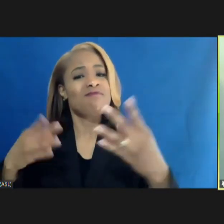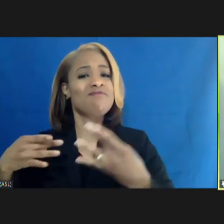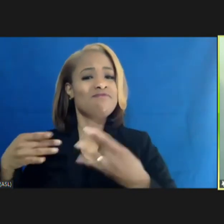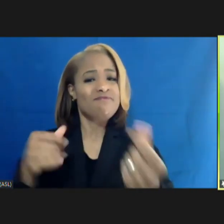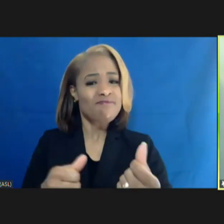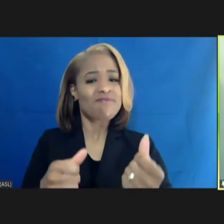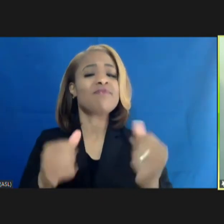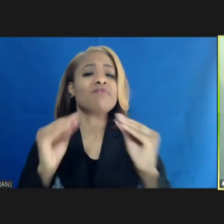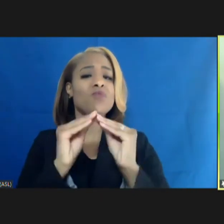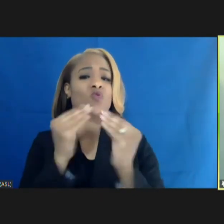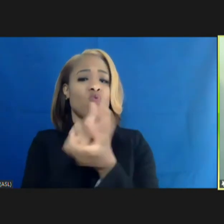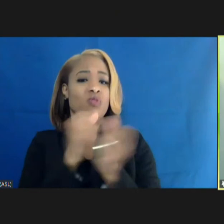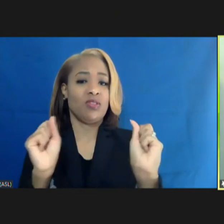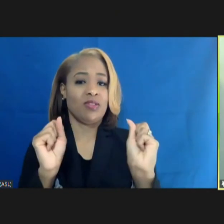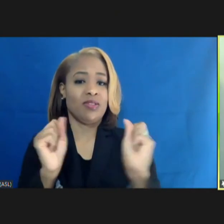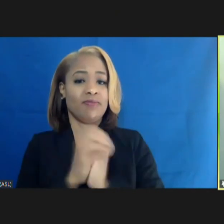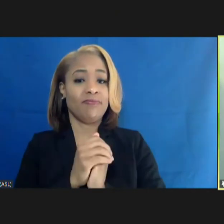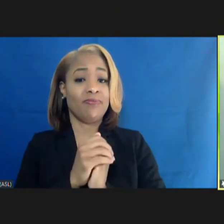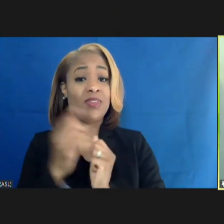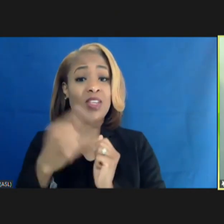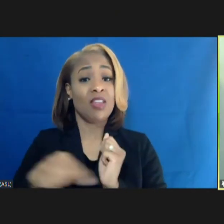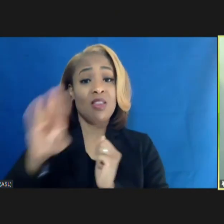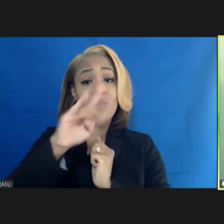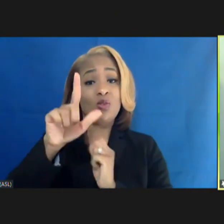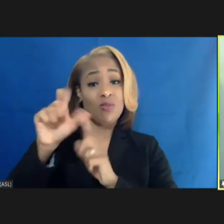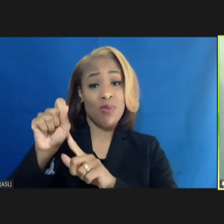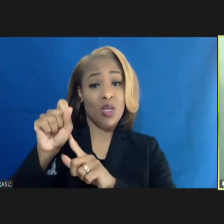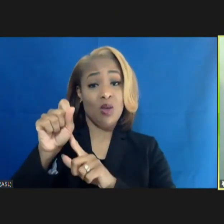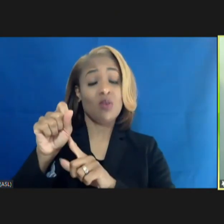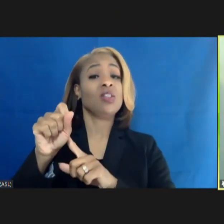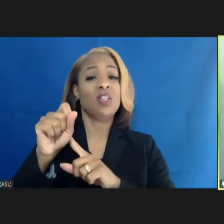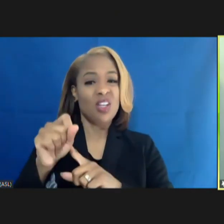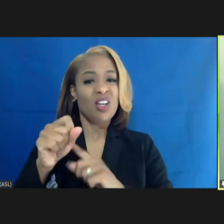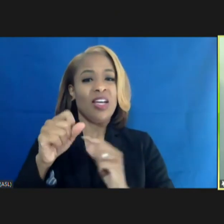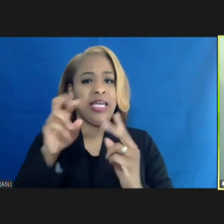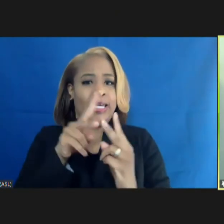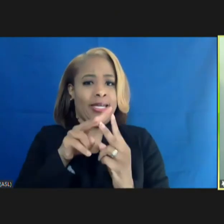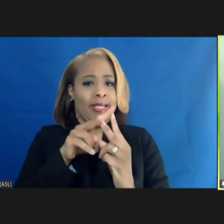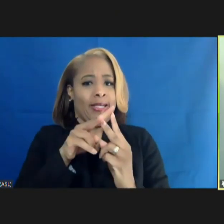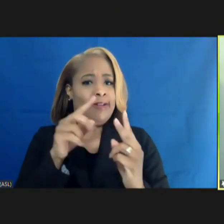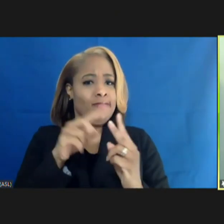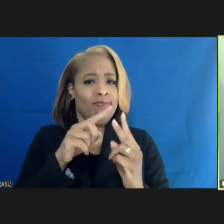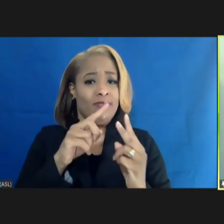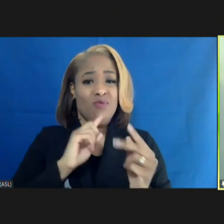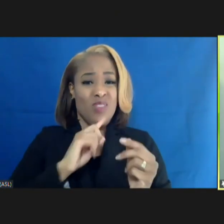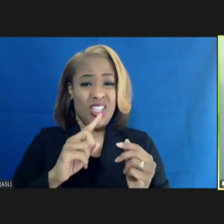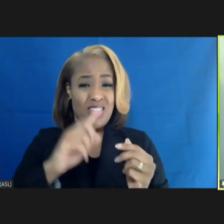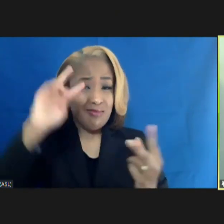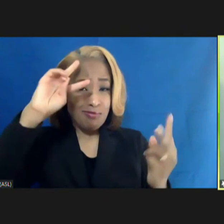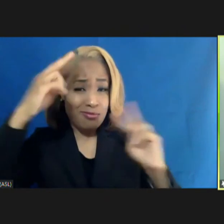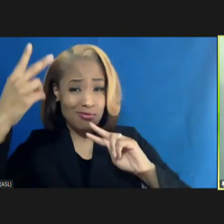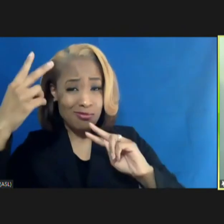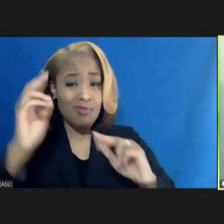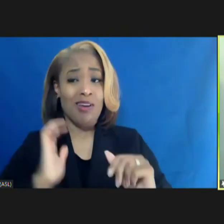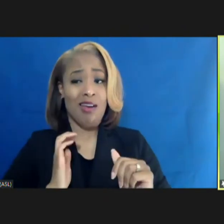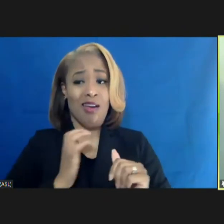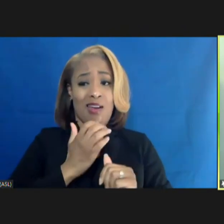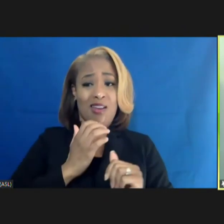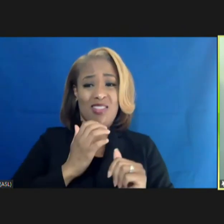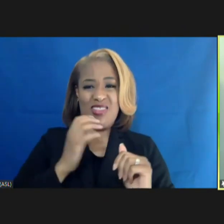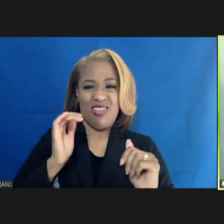secure. These bills indicate either a basic misunderstanding of the fundamentals of